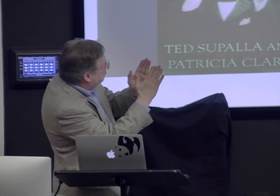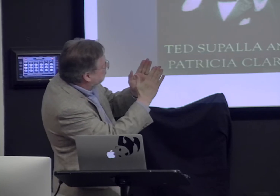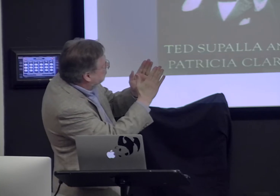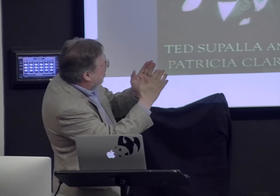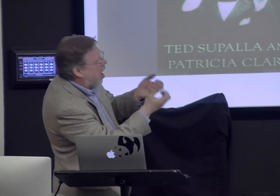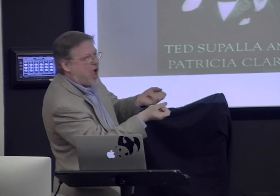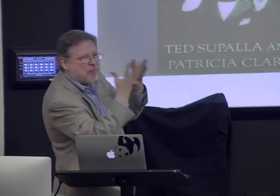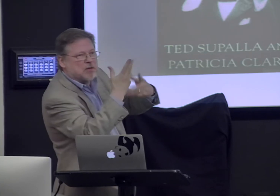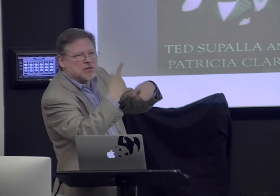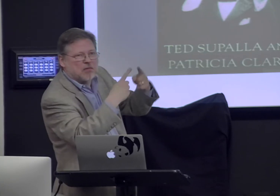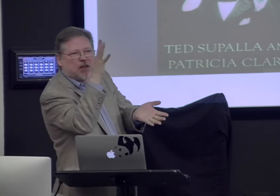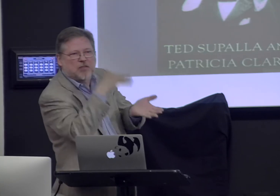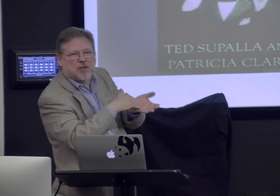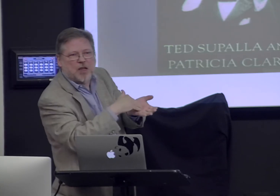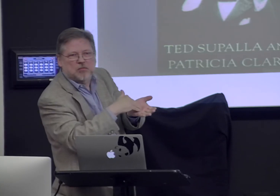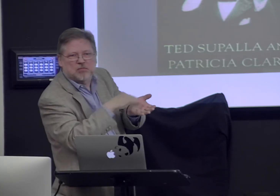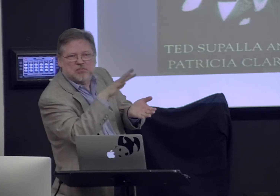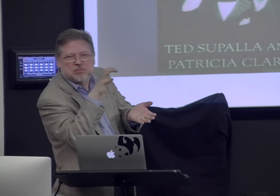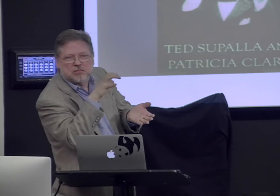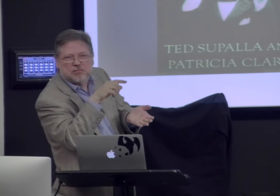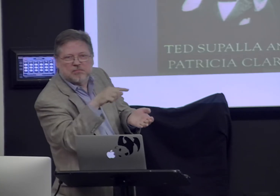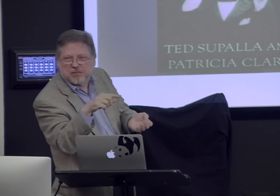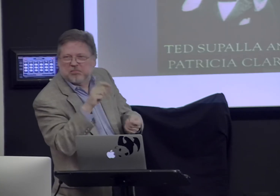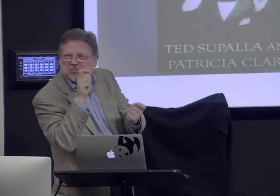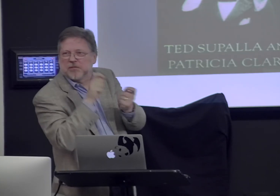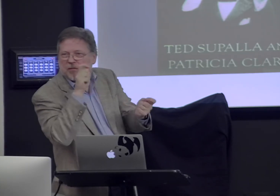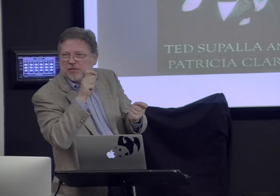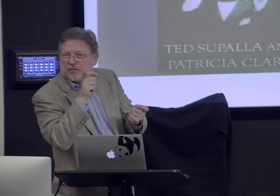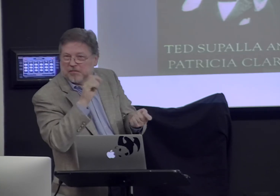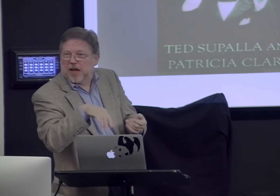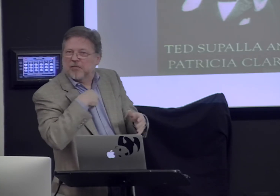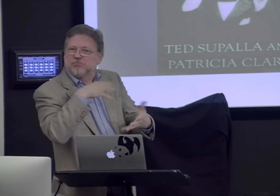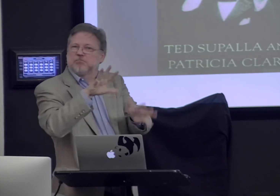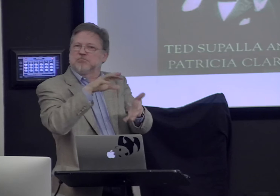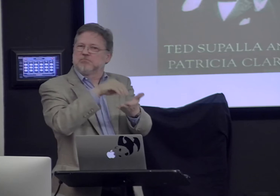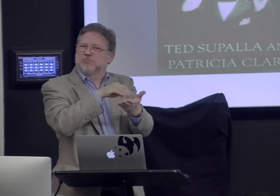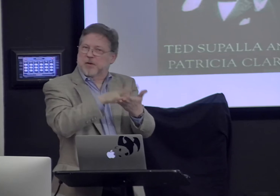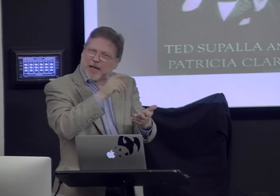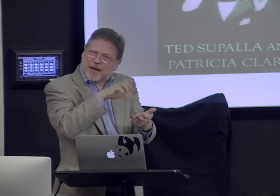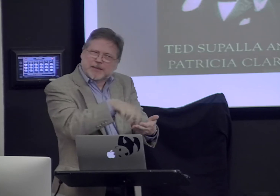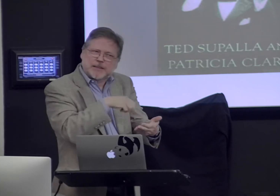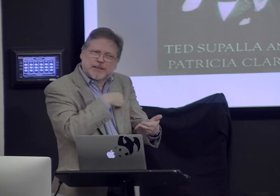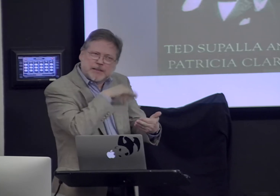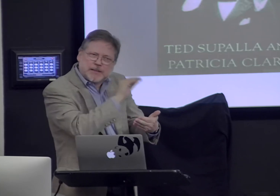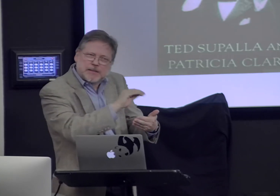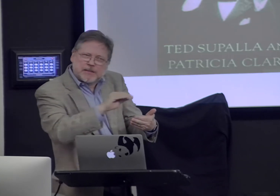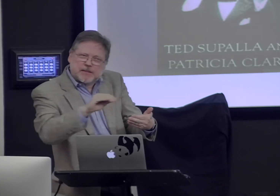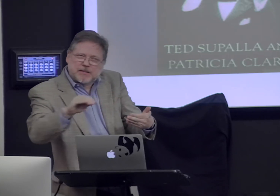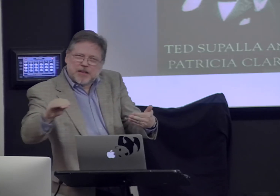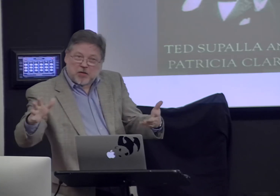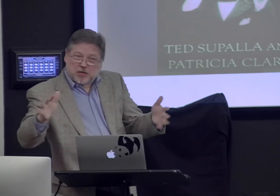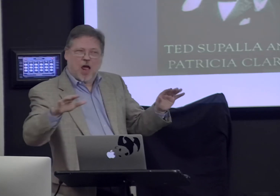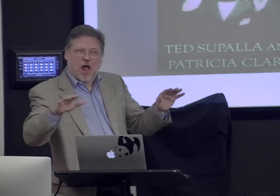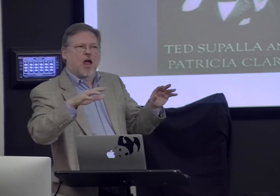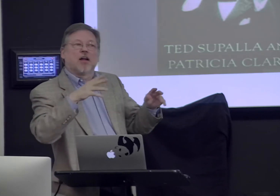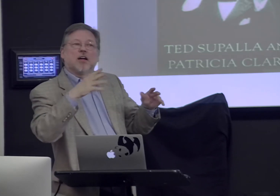in the films. We also have an inventory of 3 contemporaneous books. So we